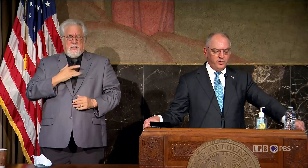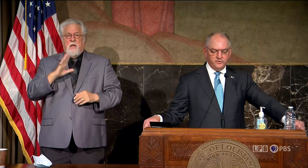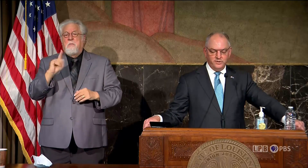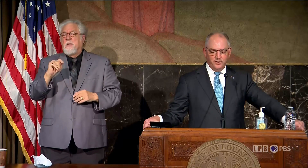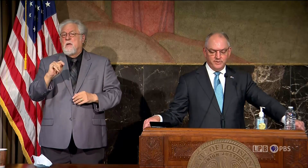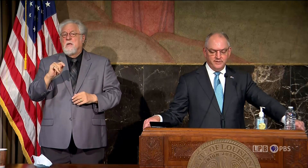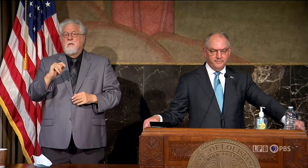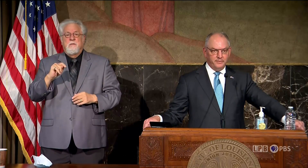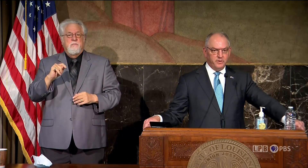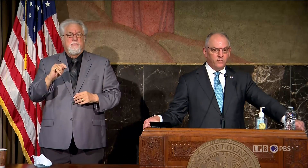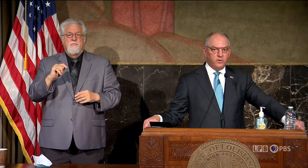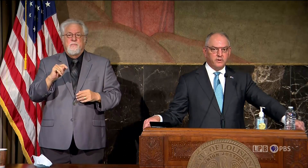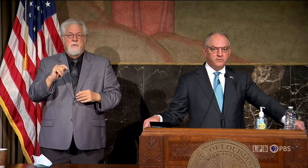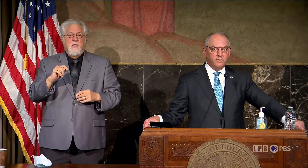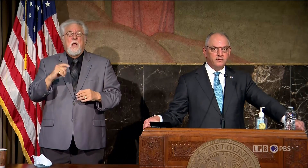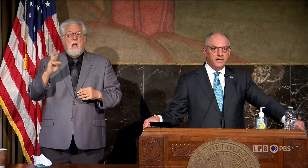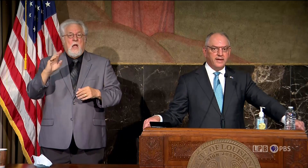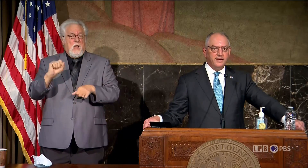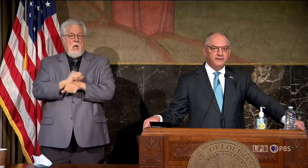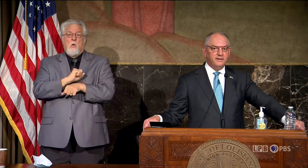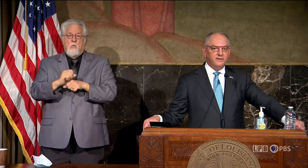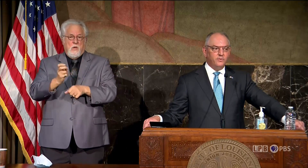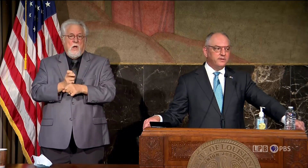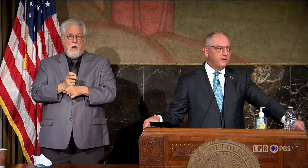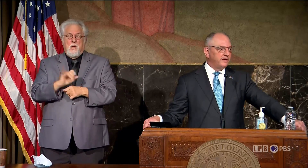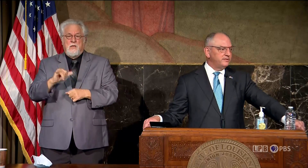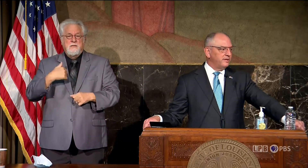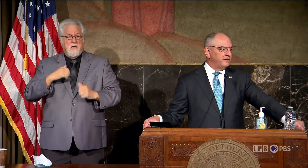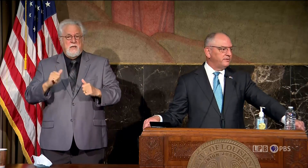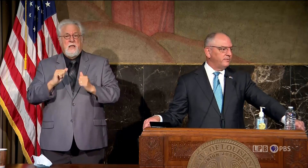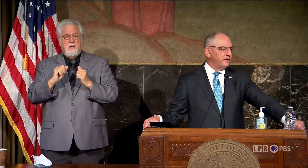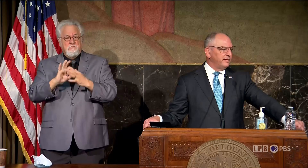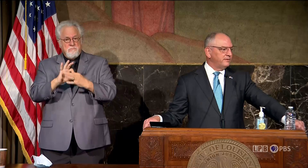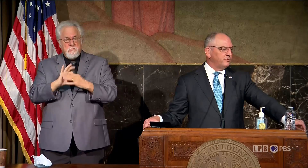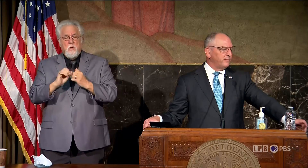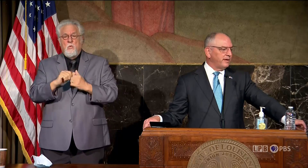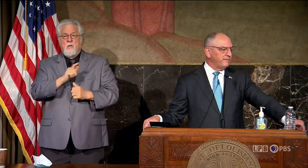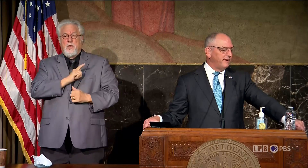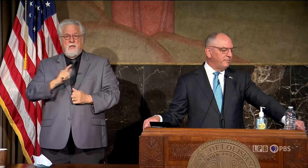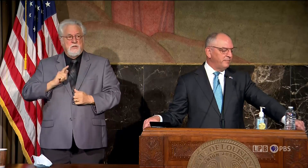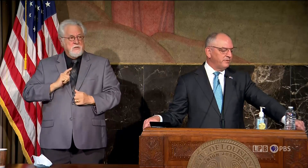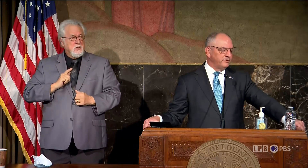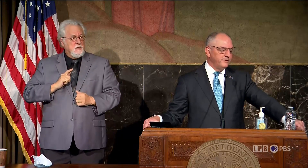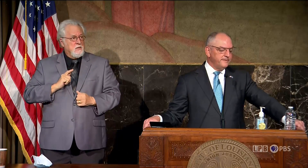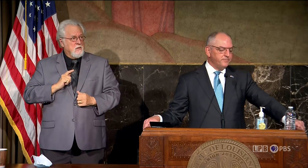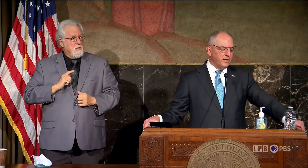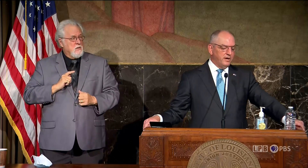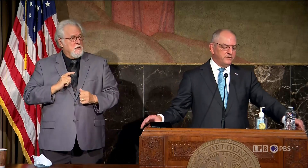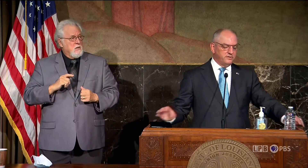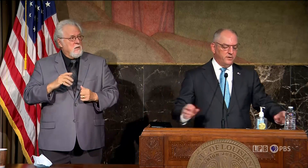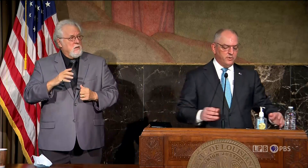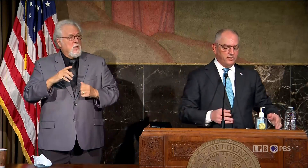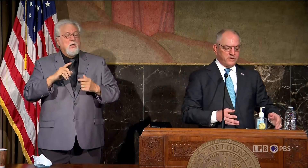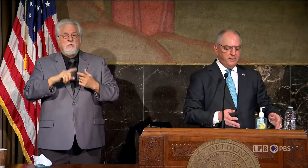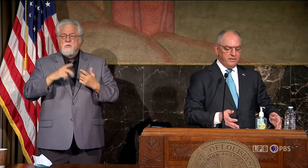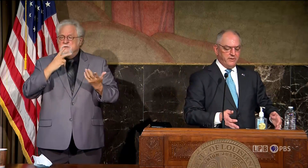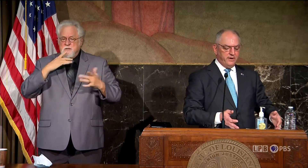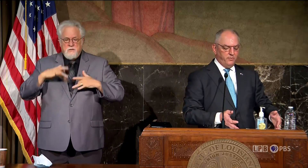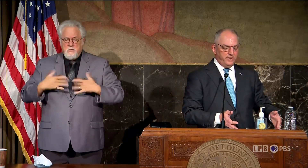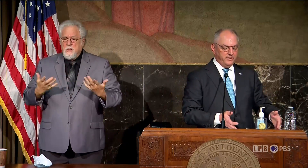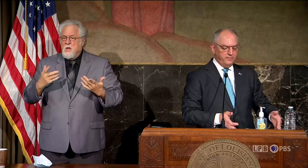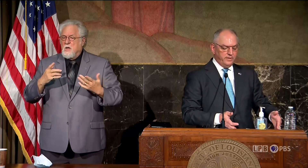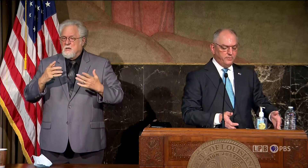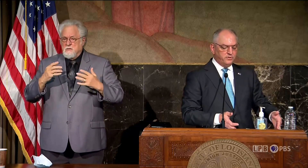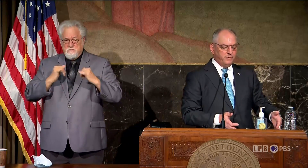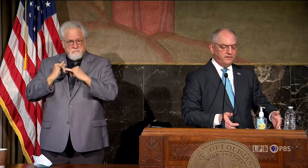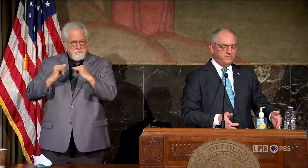as I always do, I'm going to work as hard as I can with the legislature, with the leaders, with rank and file members, to see where there's common ground